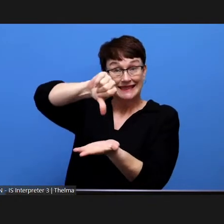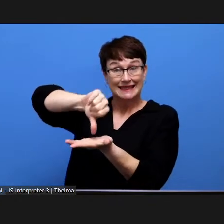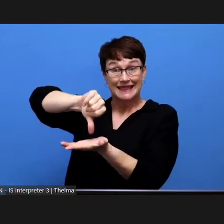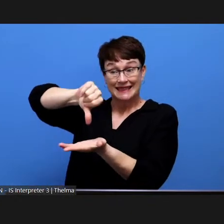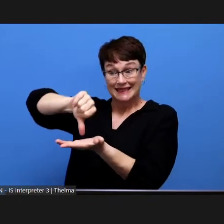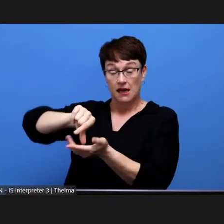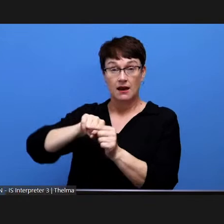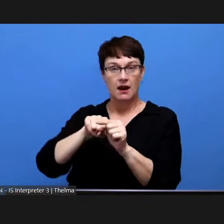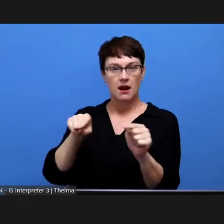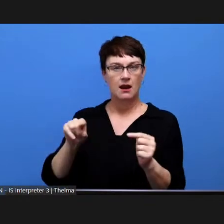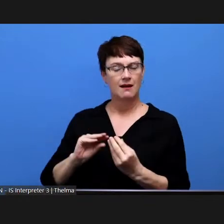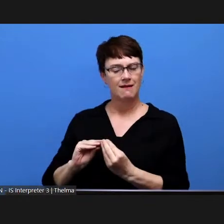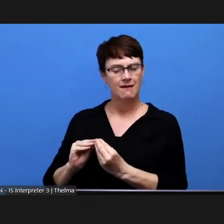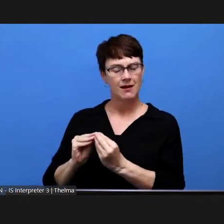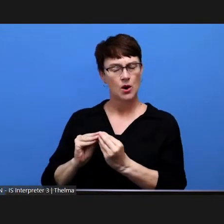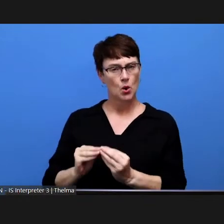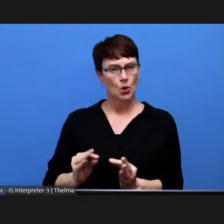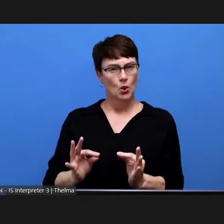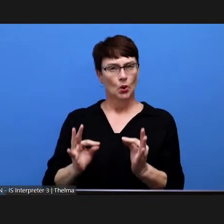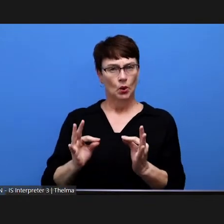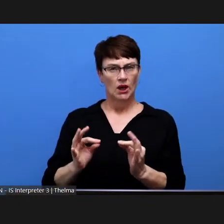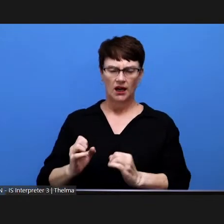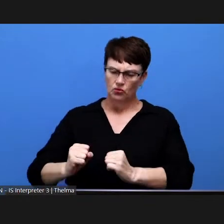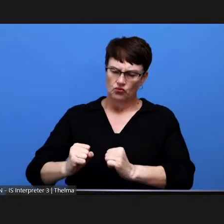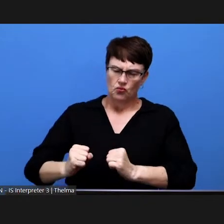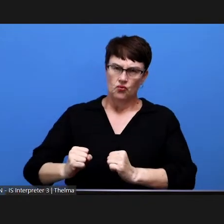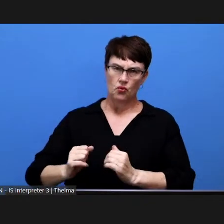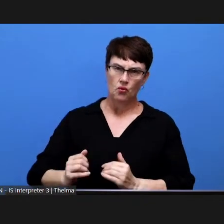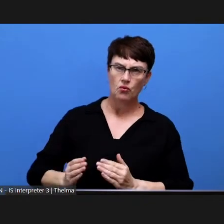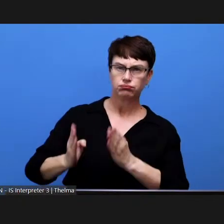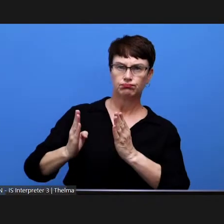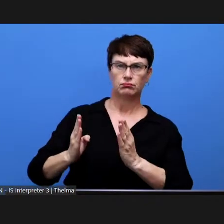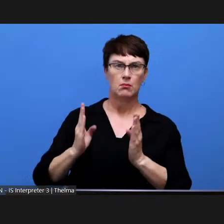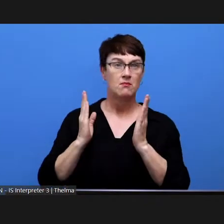in these processes as well, with a strong